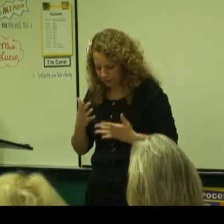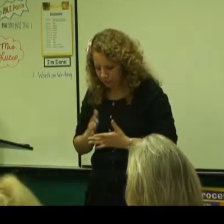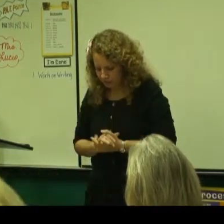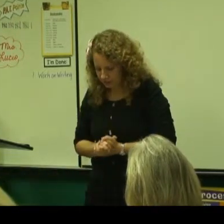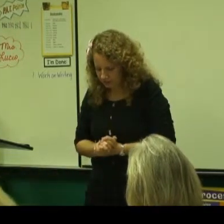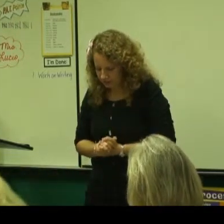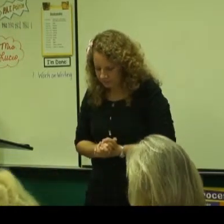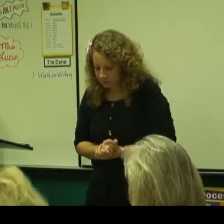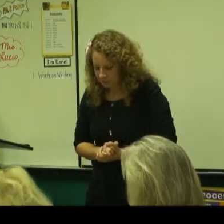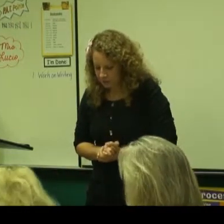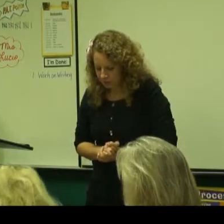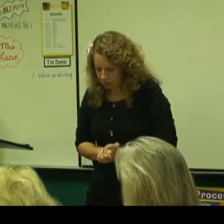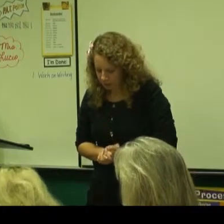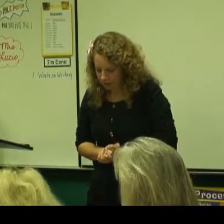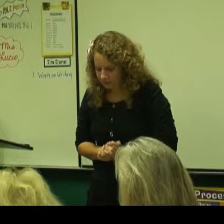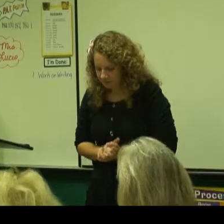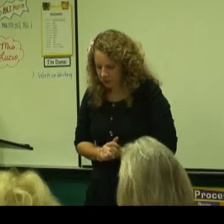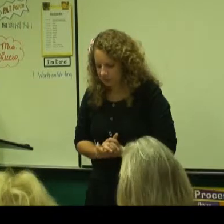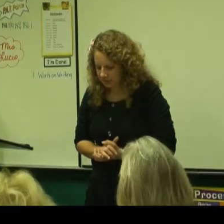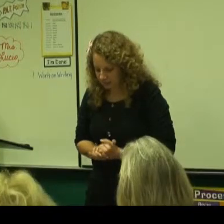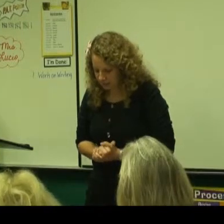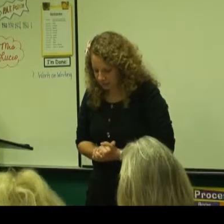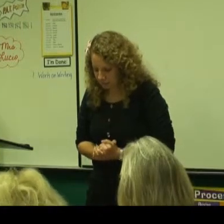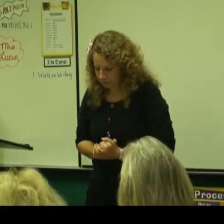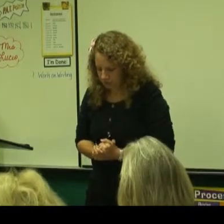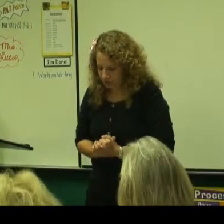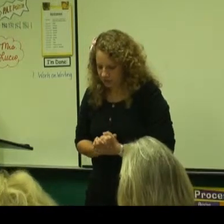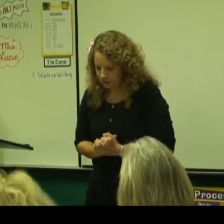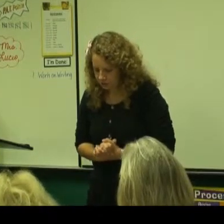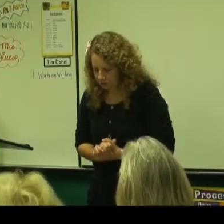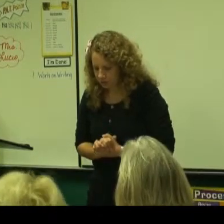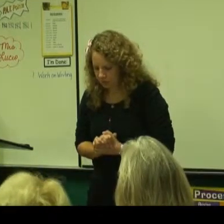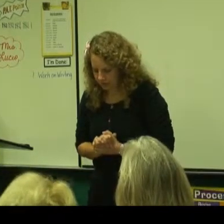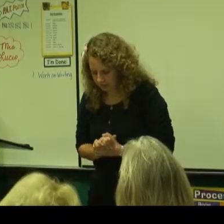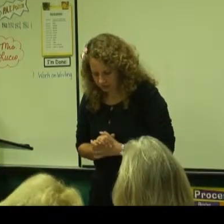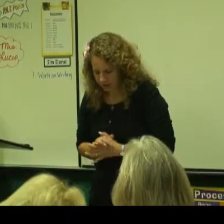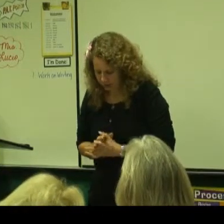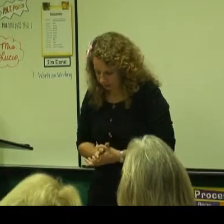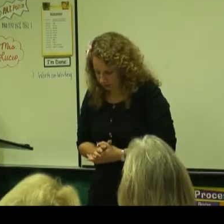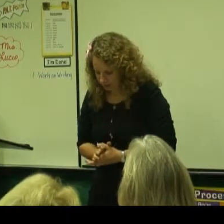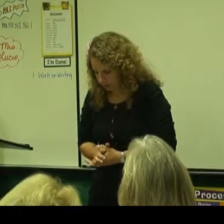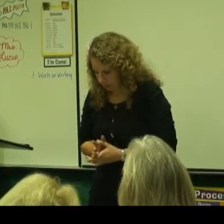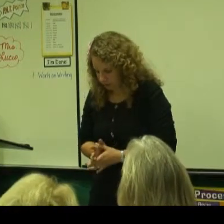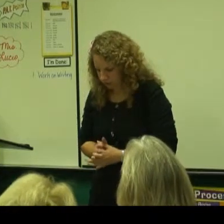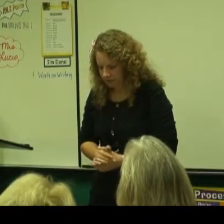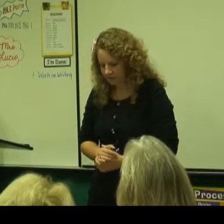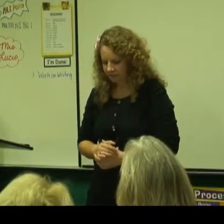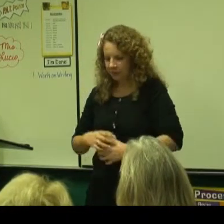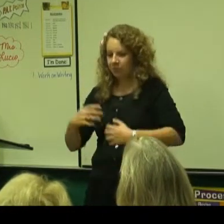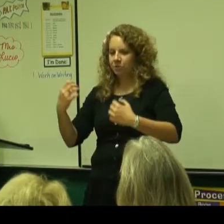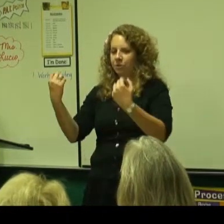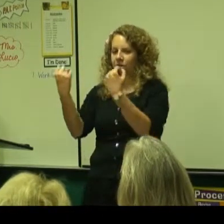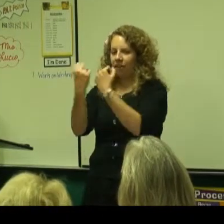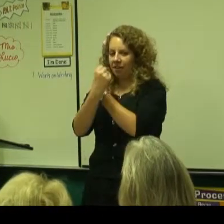focusing on. So love, Jesus, him, way, truth, and then spiritual life. So